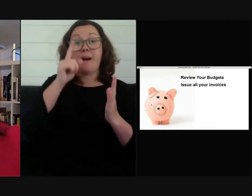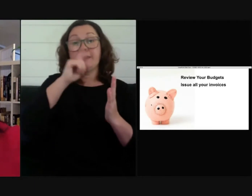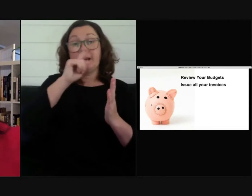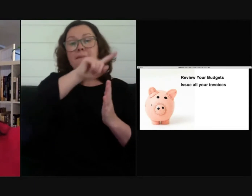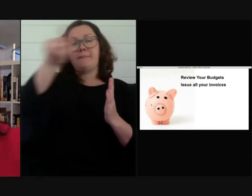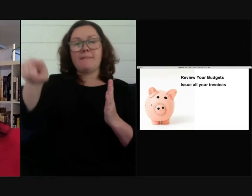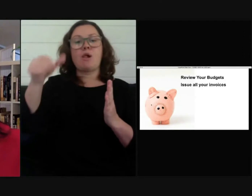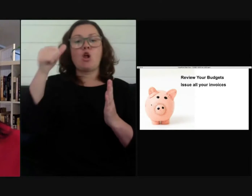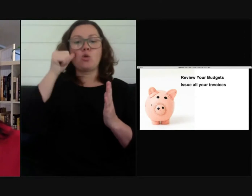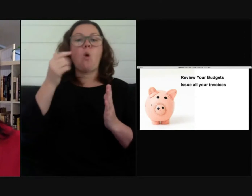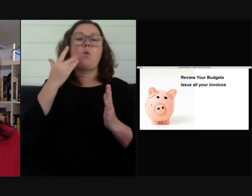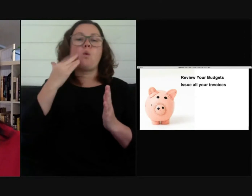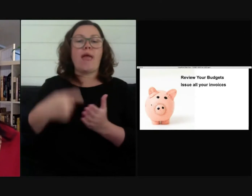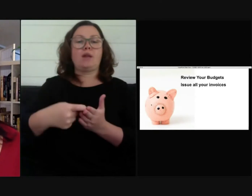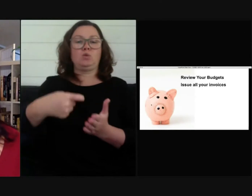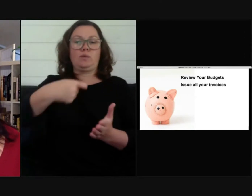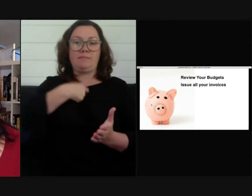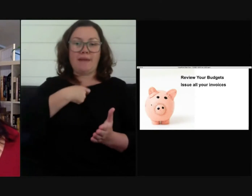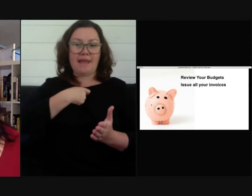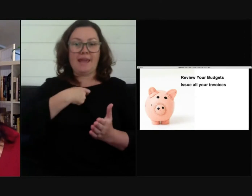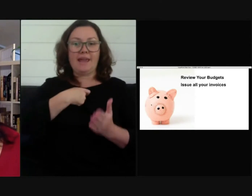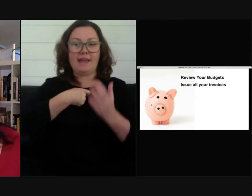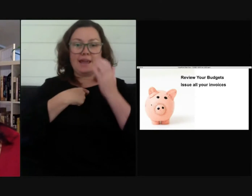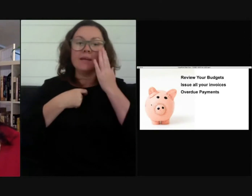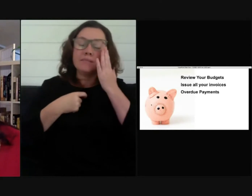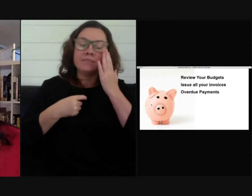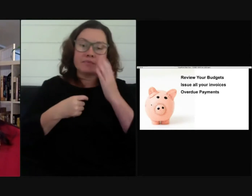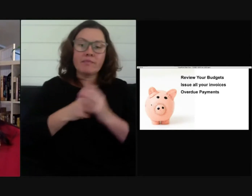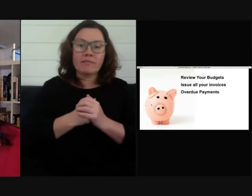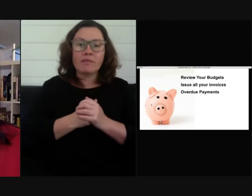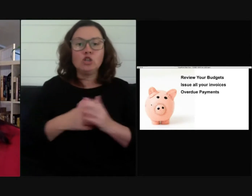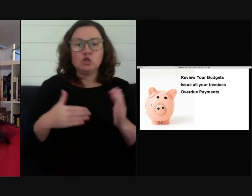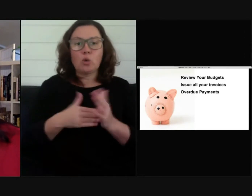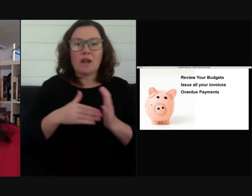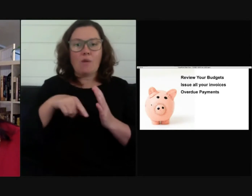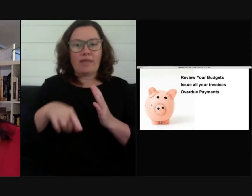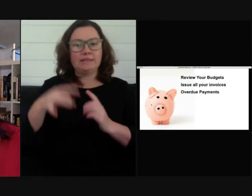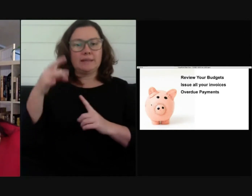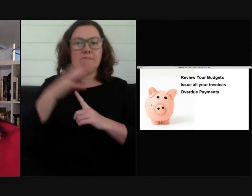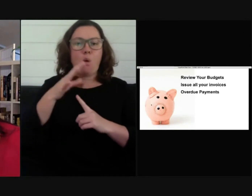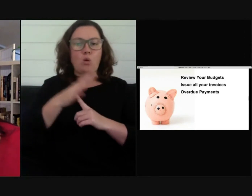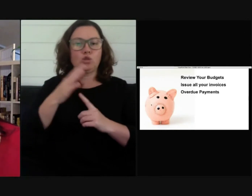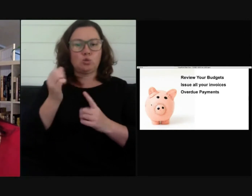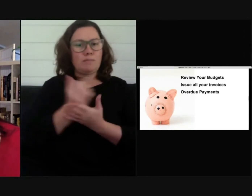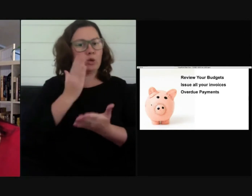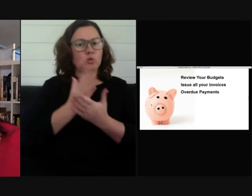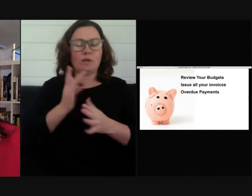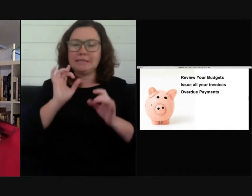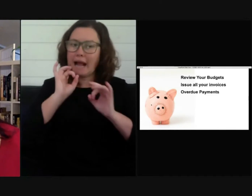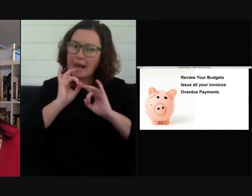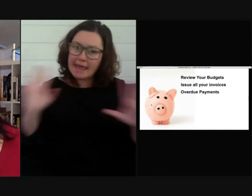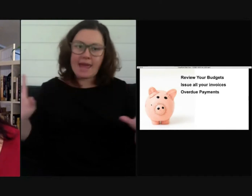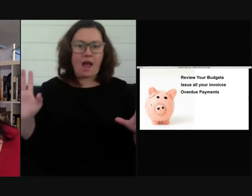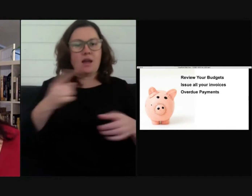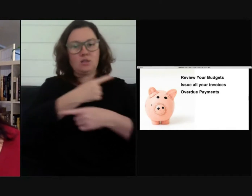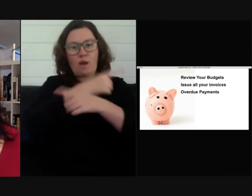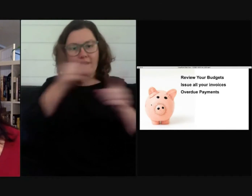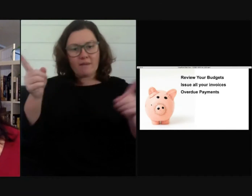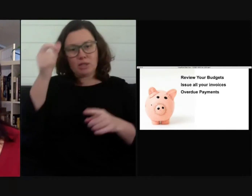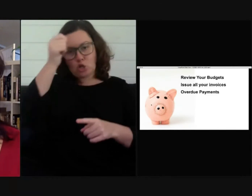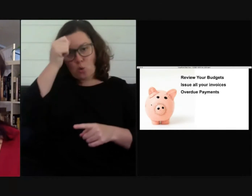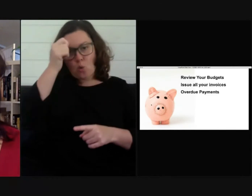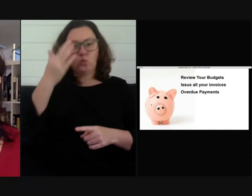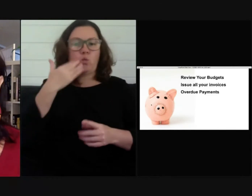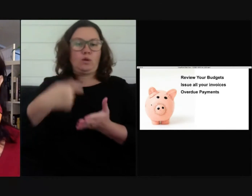You always have been, but now is particularly the time. It's also the time for you to review any overdue